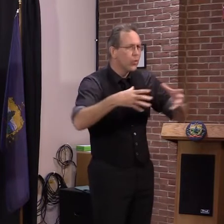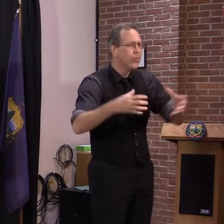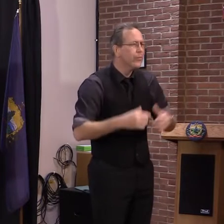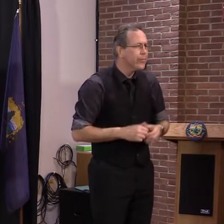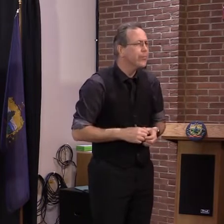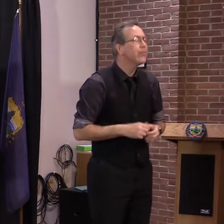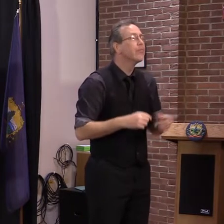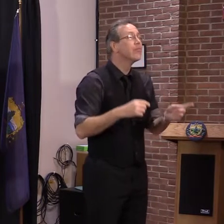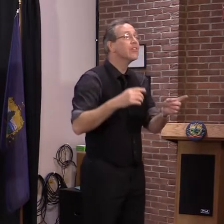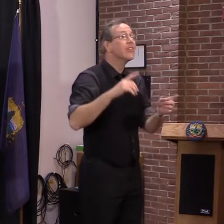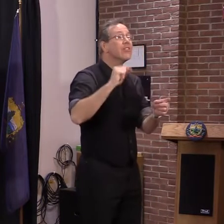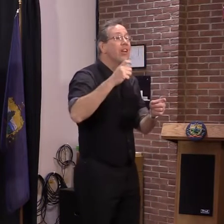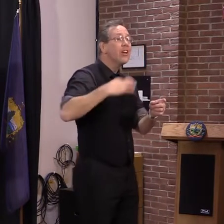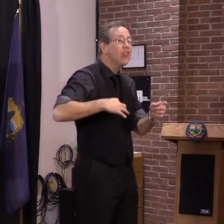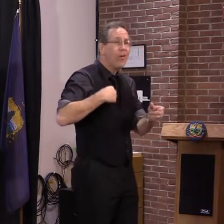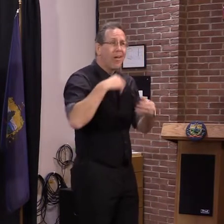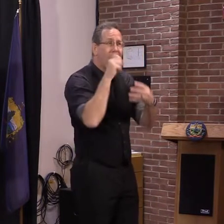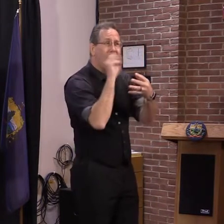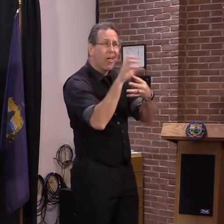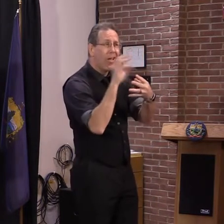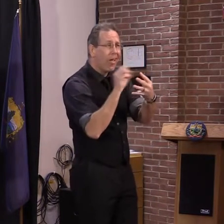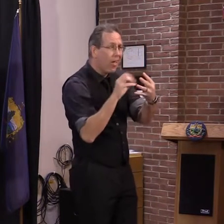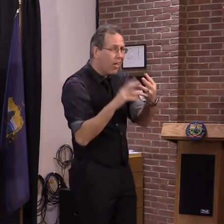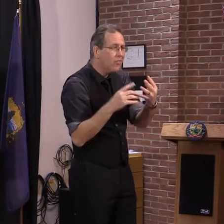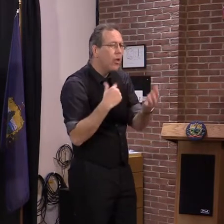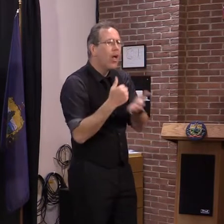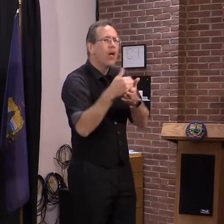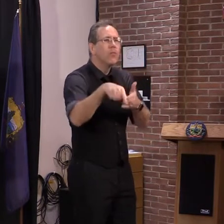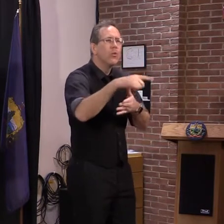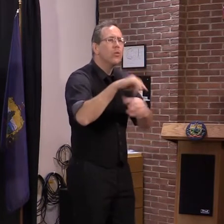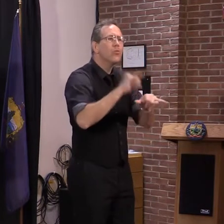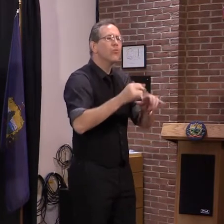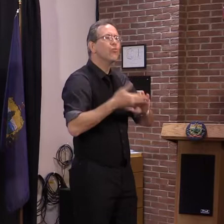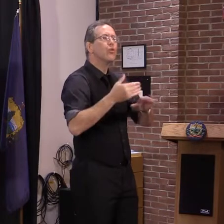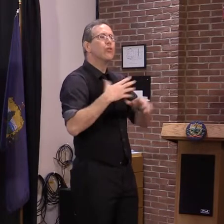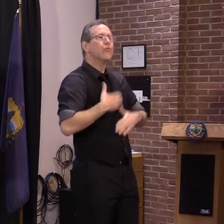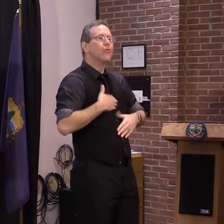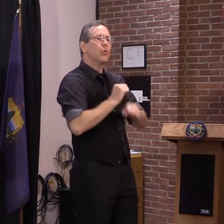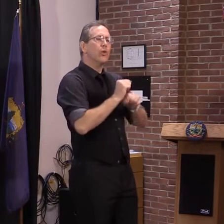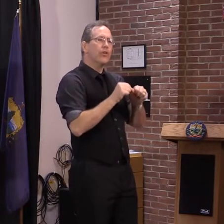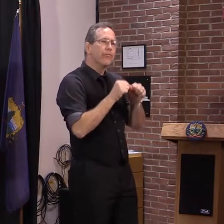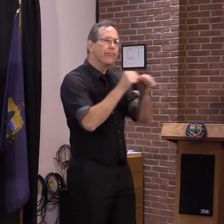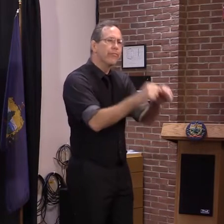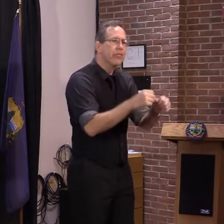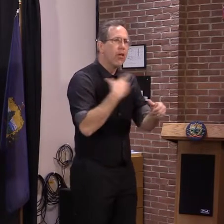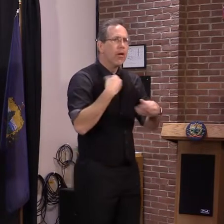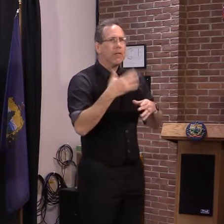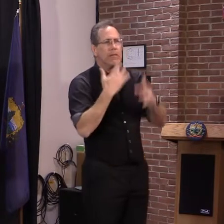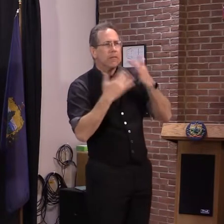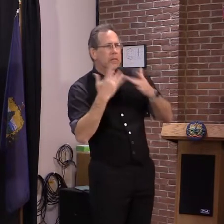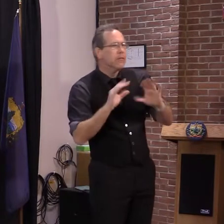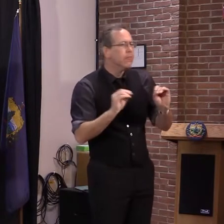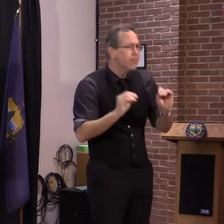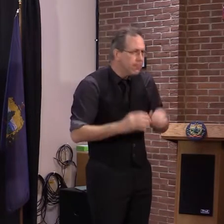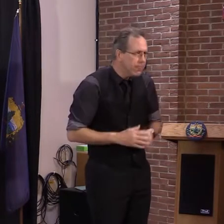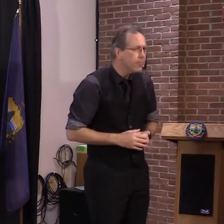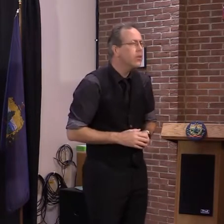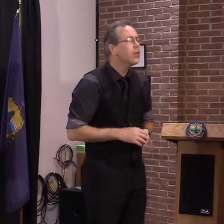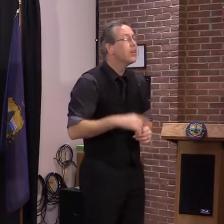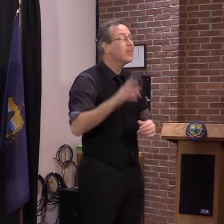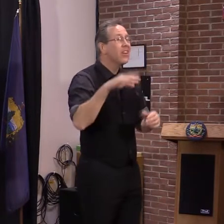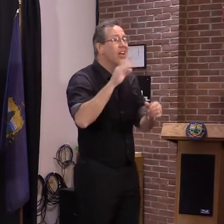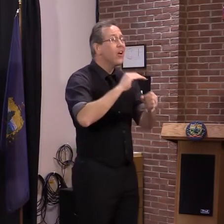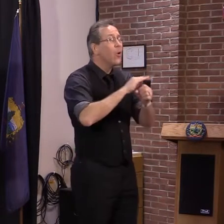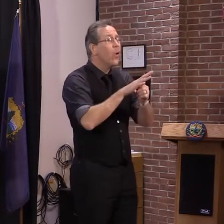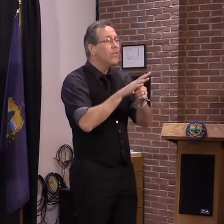families sustain our child care system, and as we begin to recover from the pandemic, are an important component of how we continue to